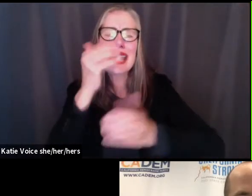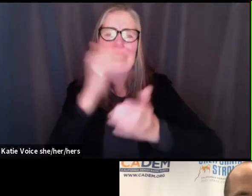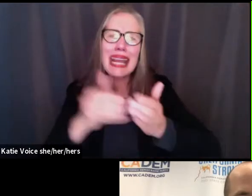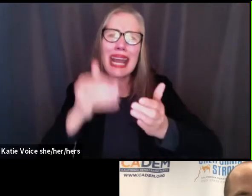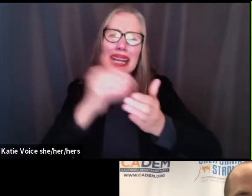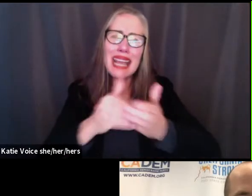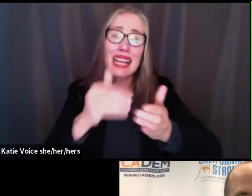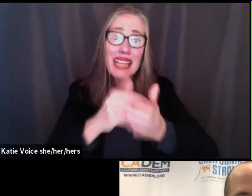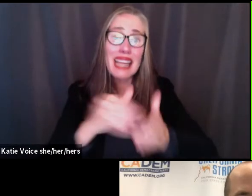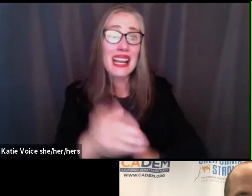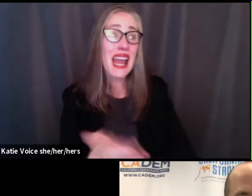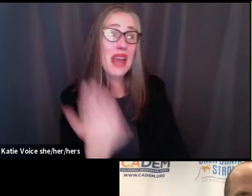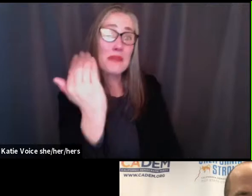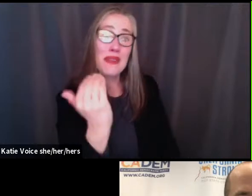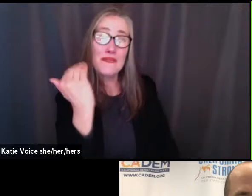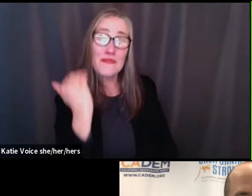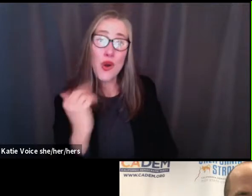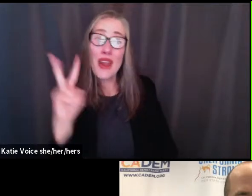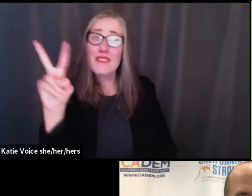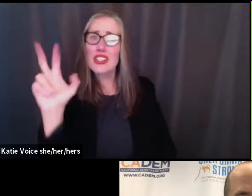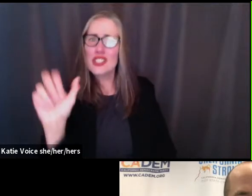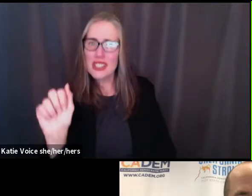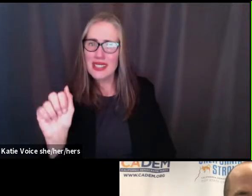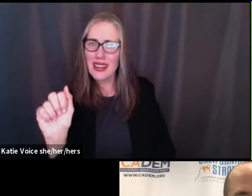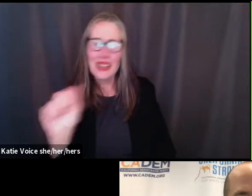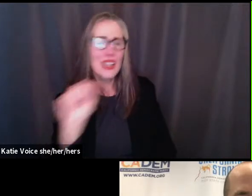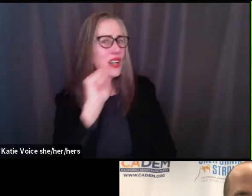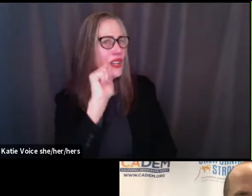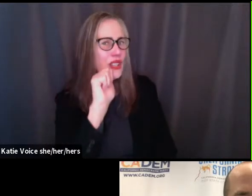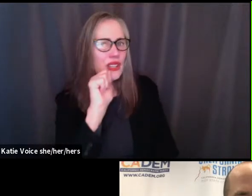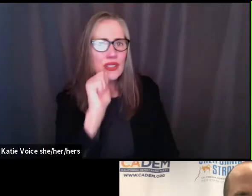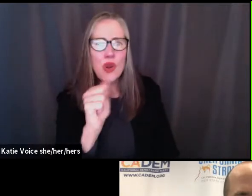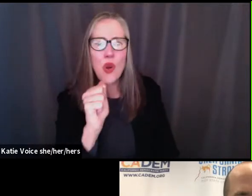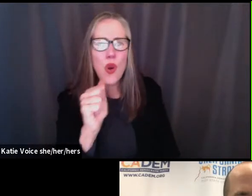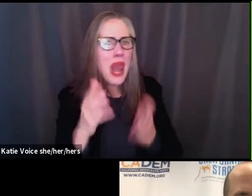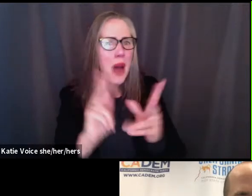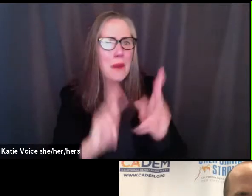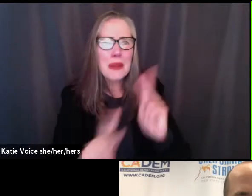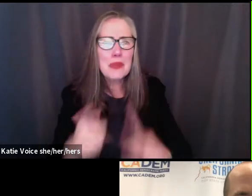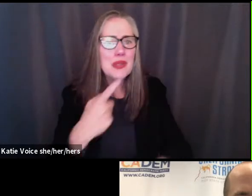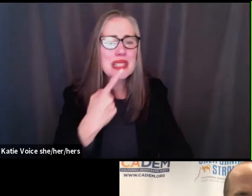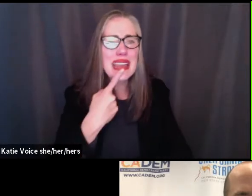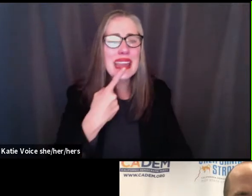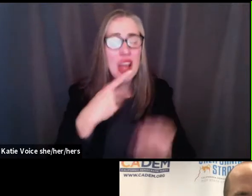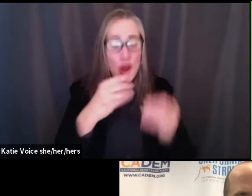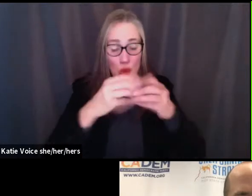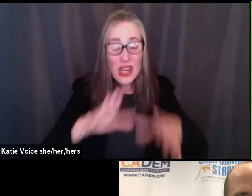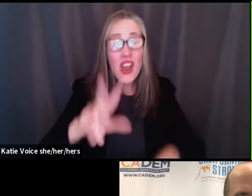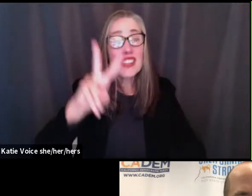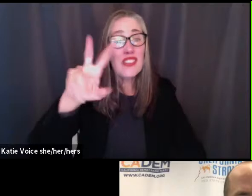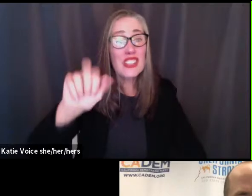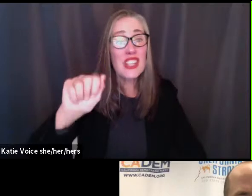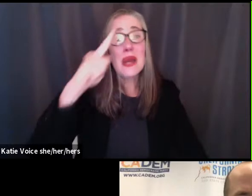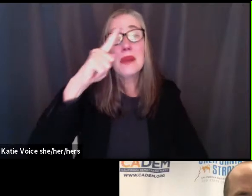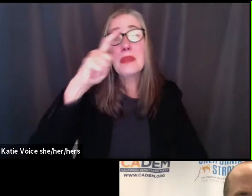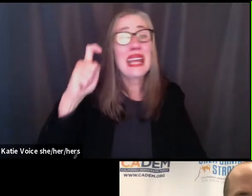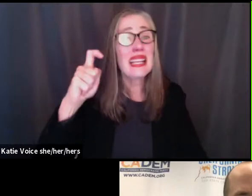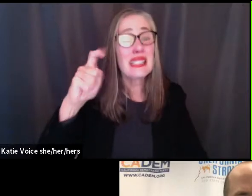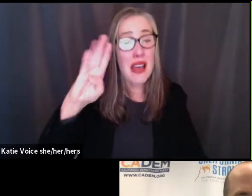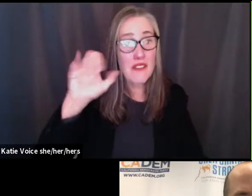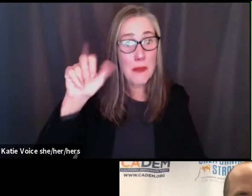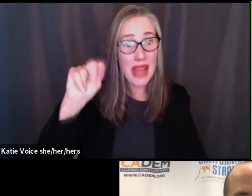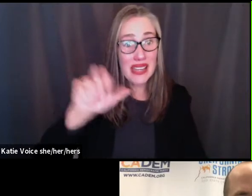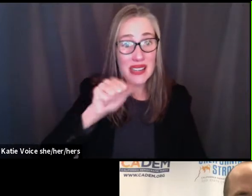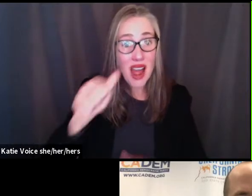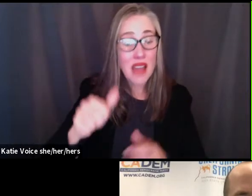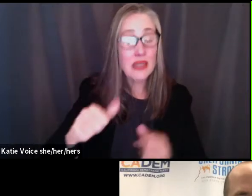did there in Virginia. Don't let people say that we lost in Virginia because of the Biden low approval rate. Sure, his